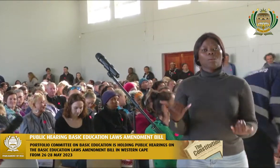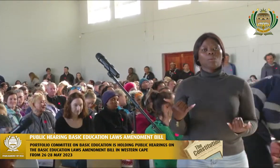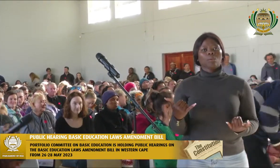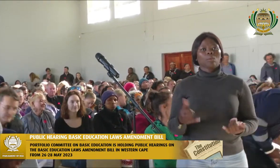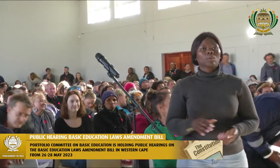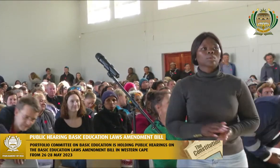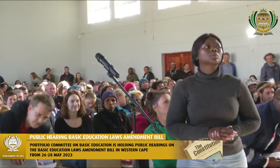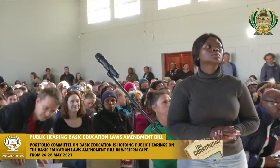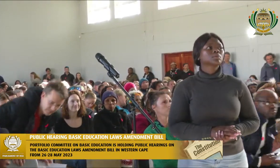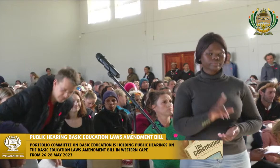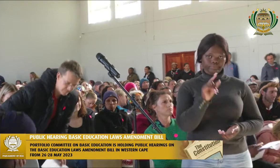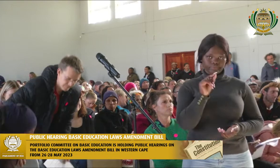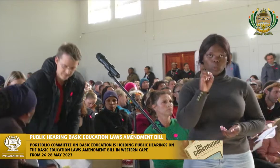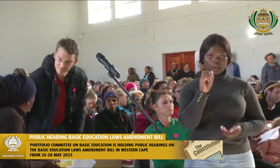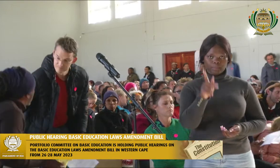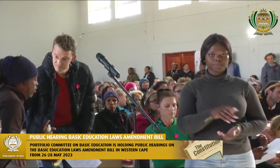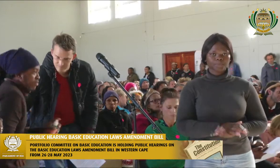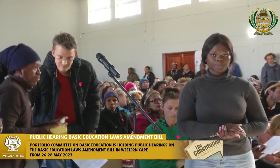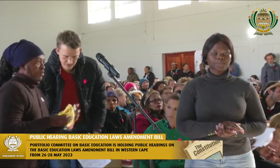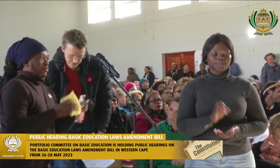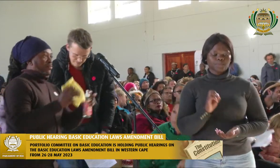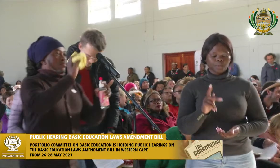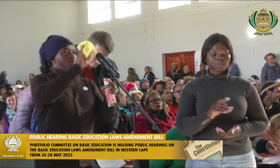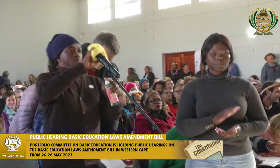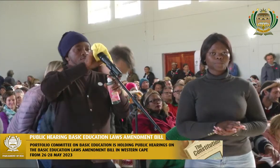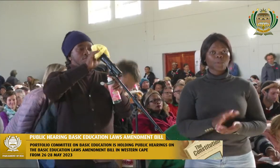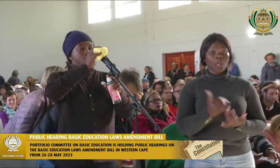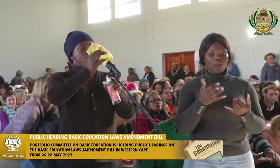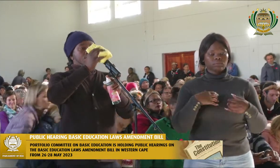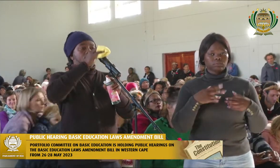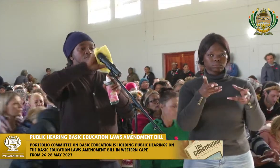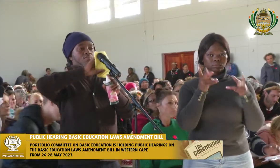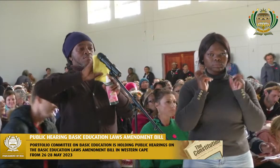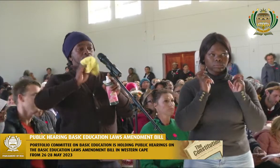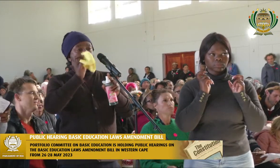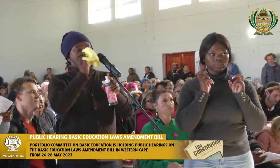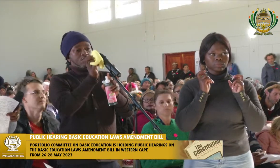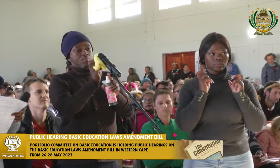Oh, okay. All right. I'm informed that